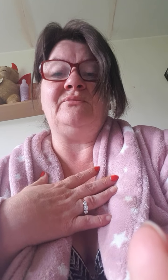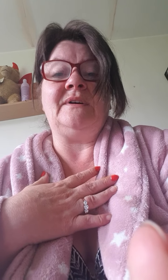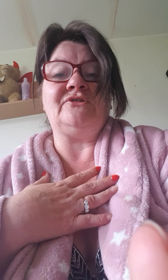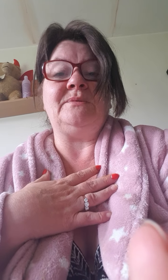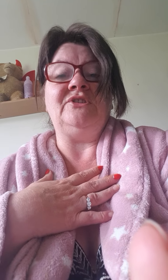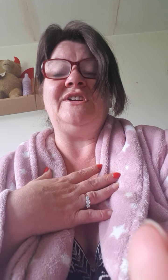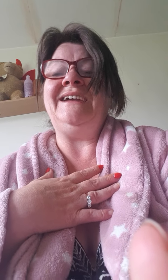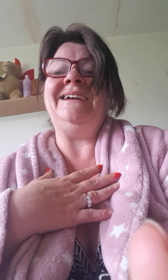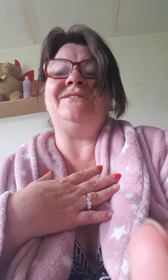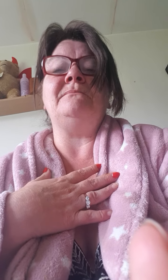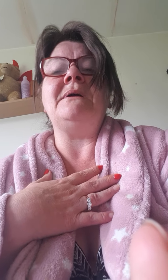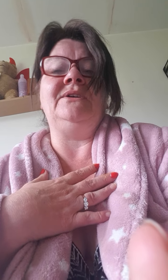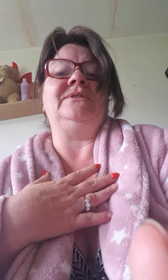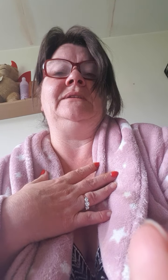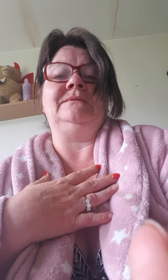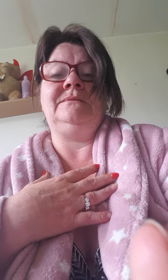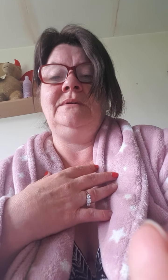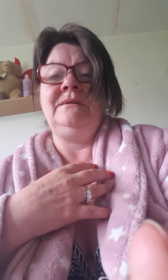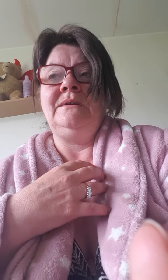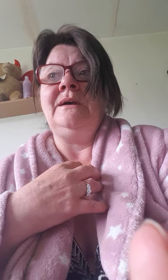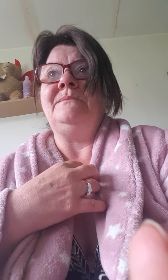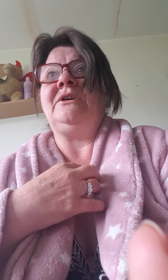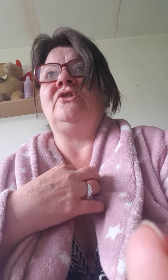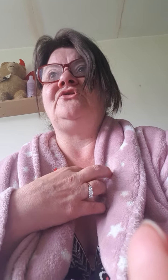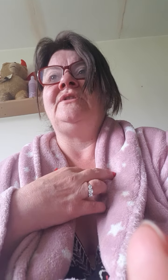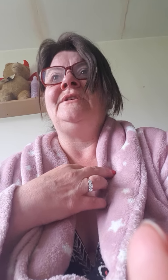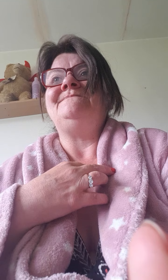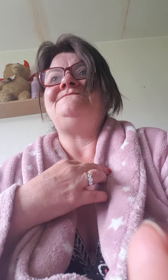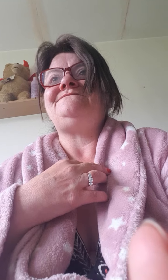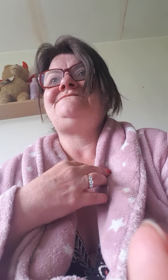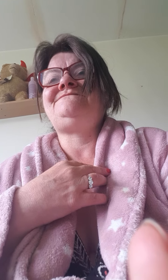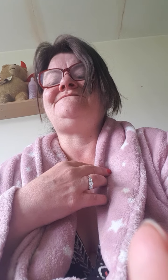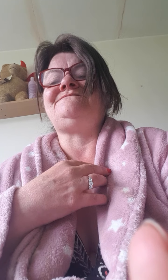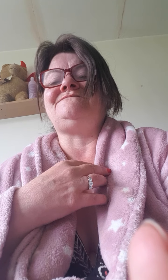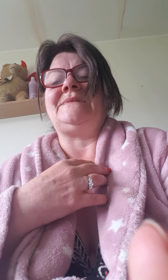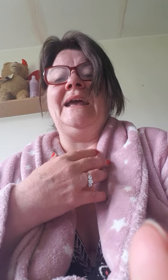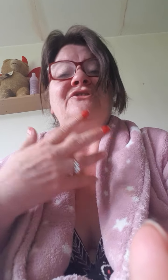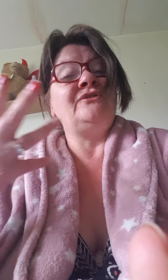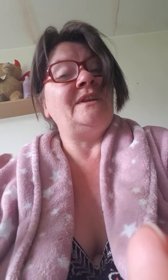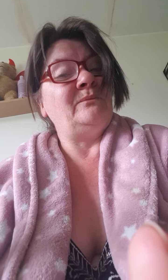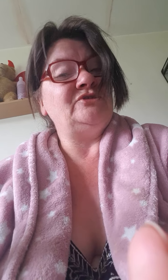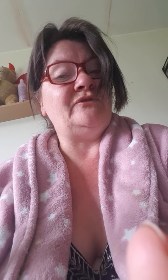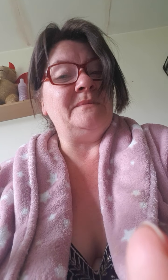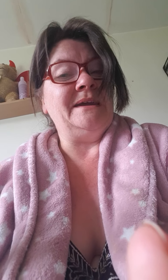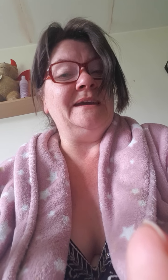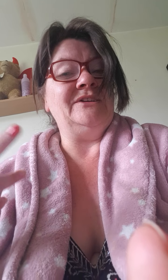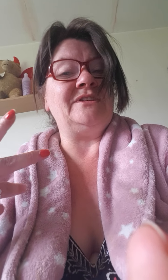without speech. He is amazing. Because it's